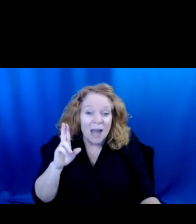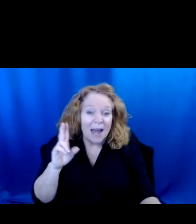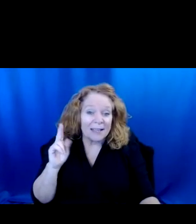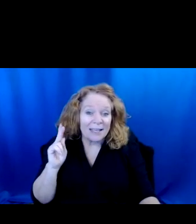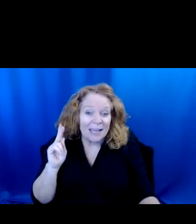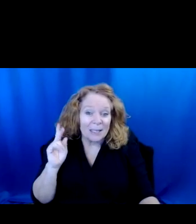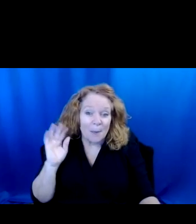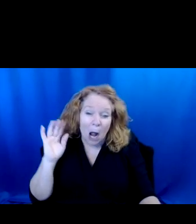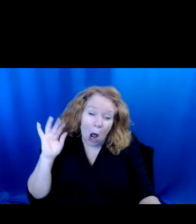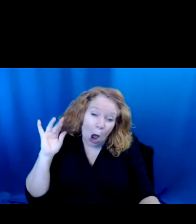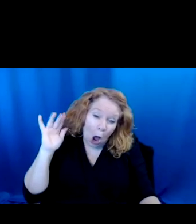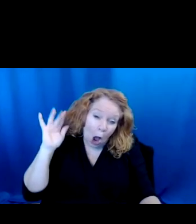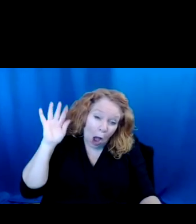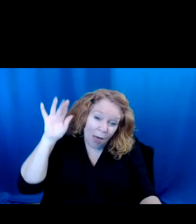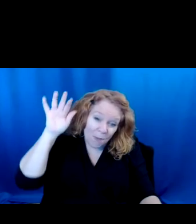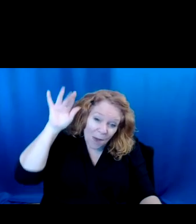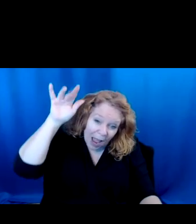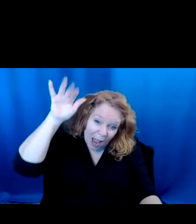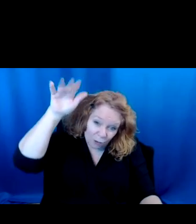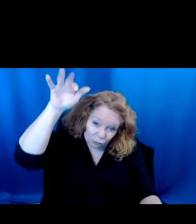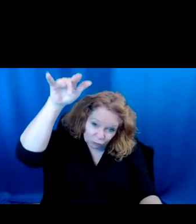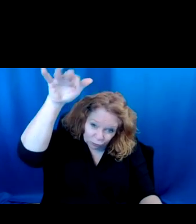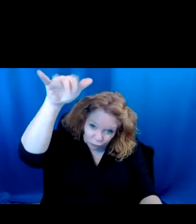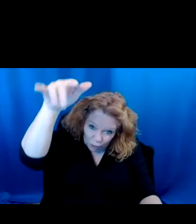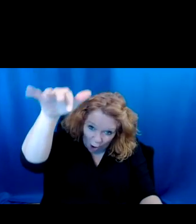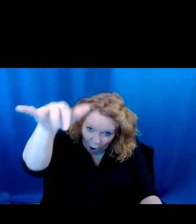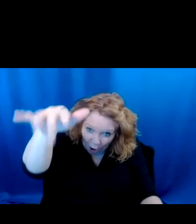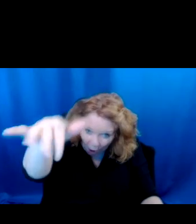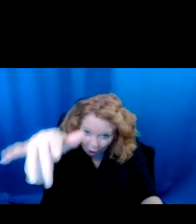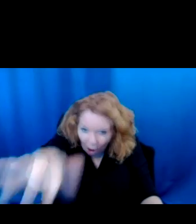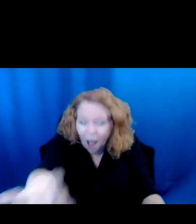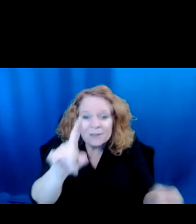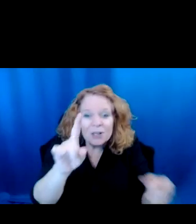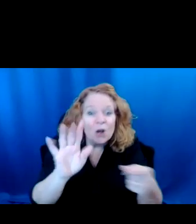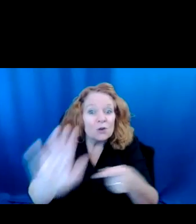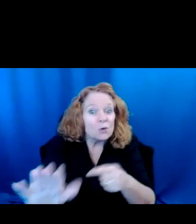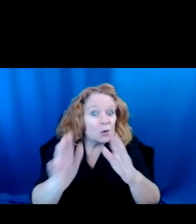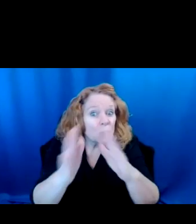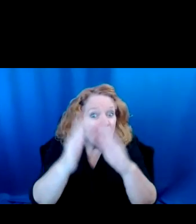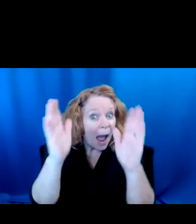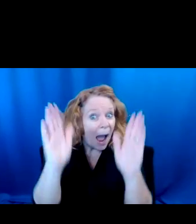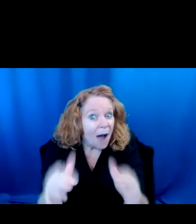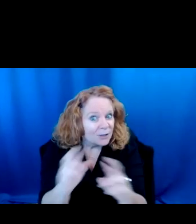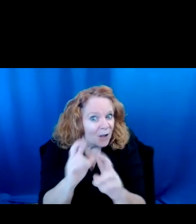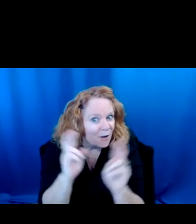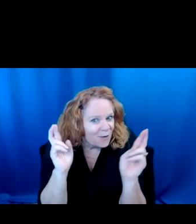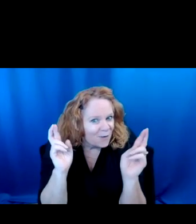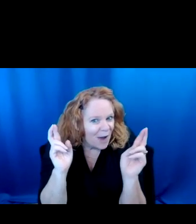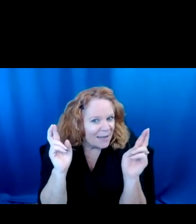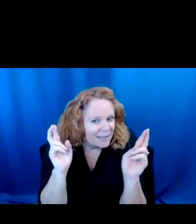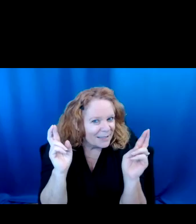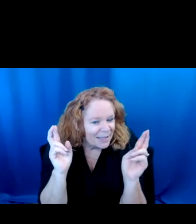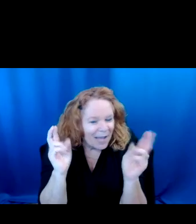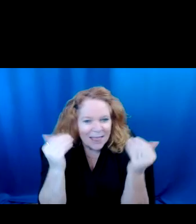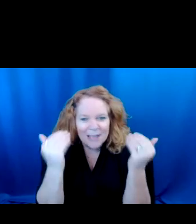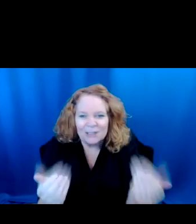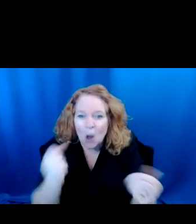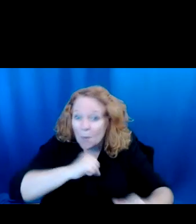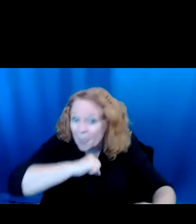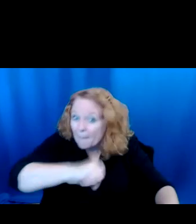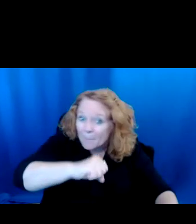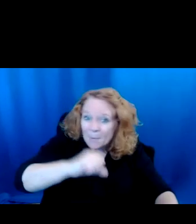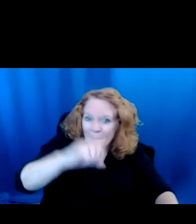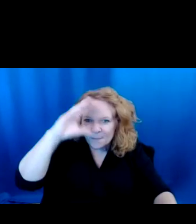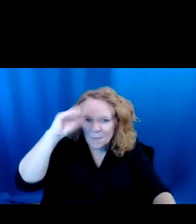fly through the sky, across the sea, and land in your house just now. Are you ready? Let's go with a boom, boys and